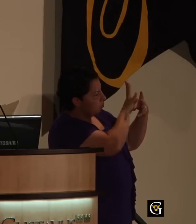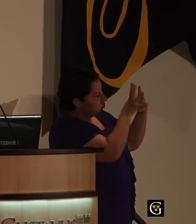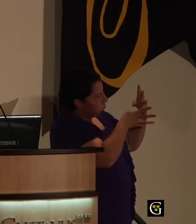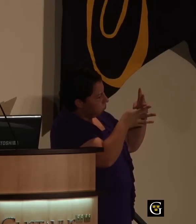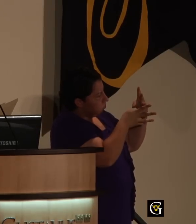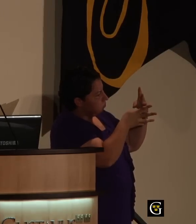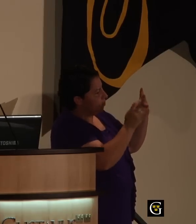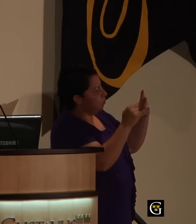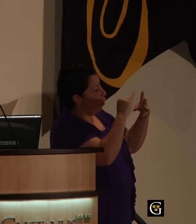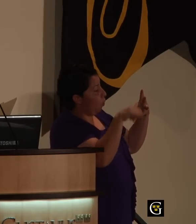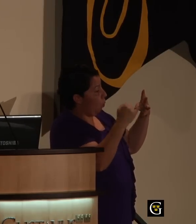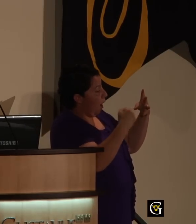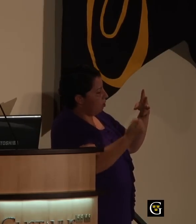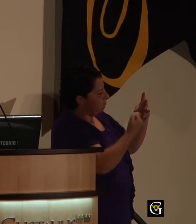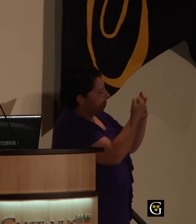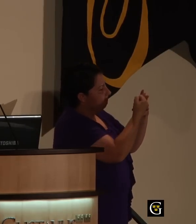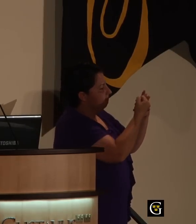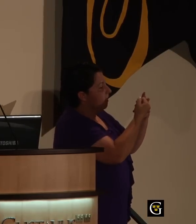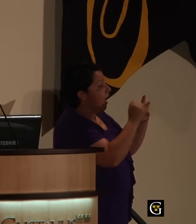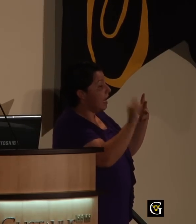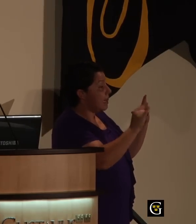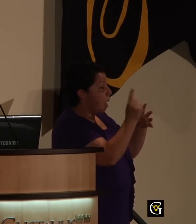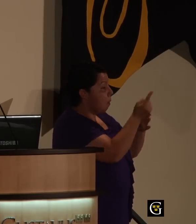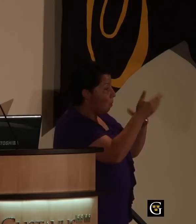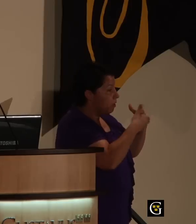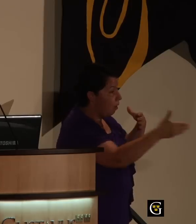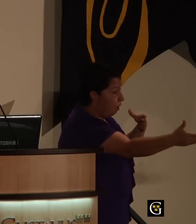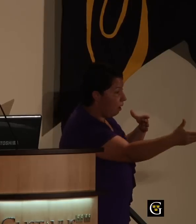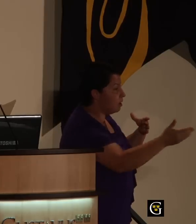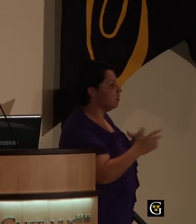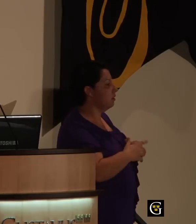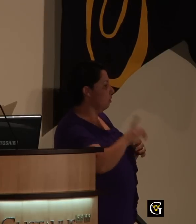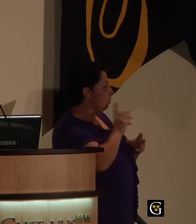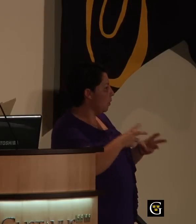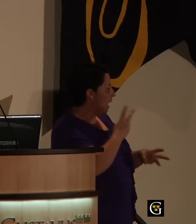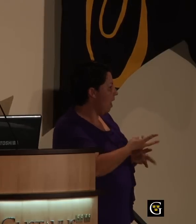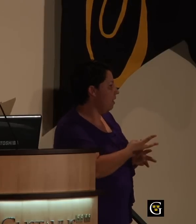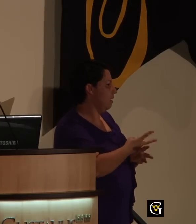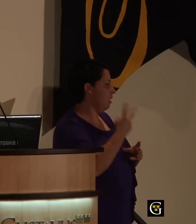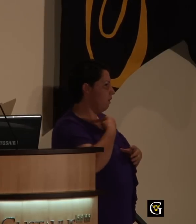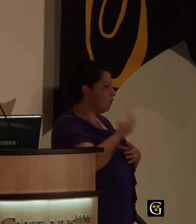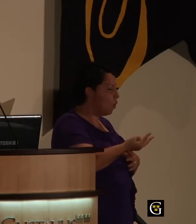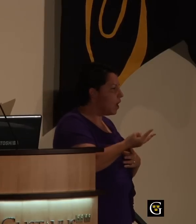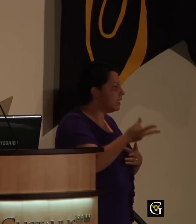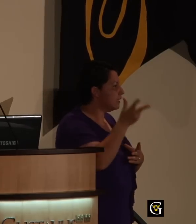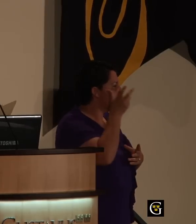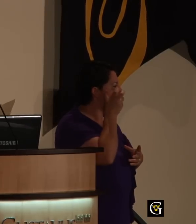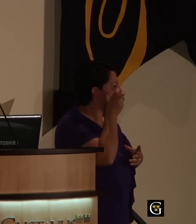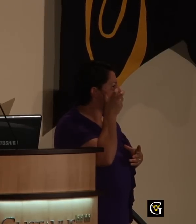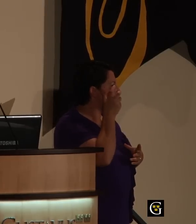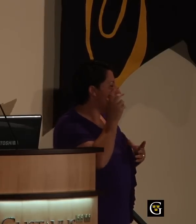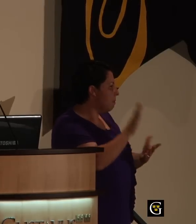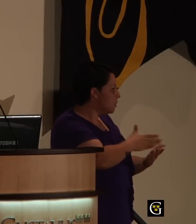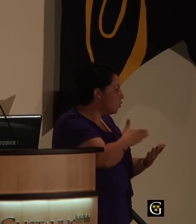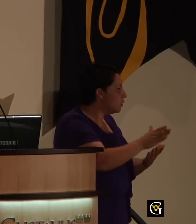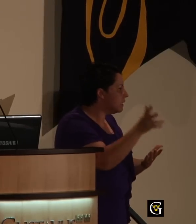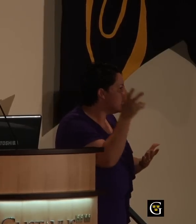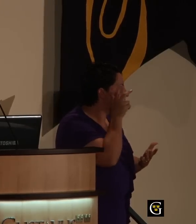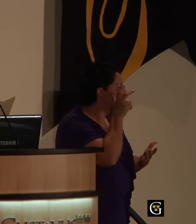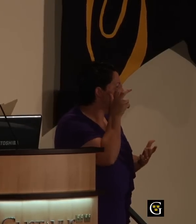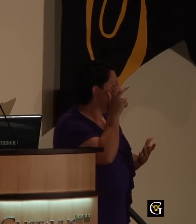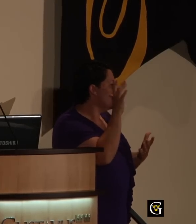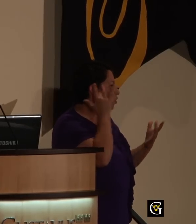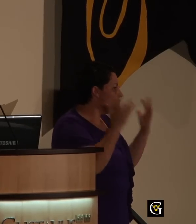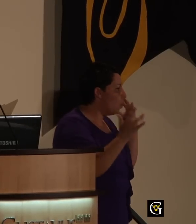moment forward, Mike's reality of the voices, the music, the laughter, the noise, and